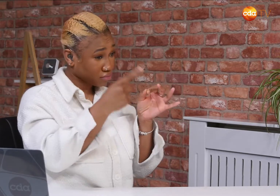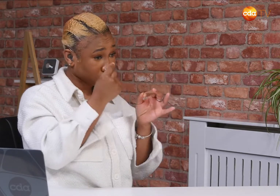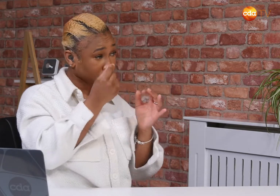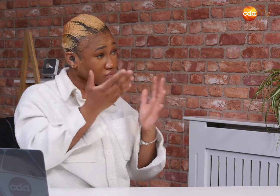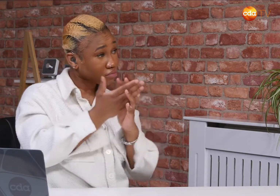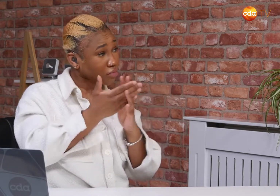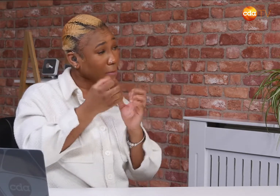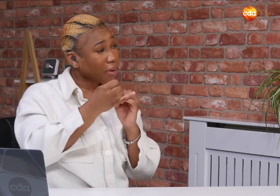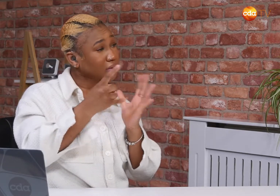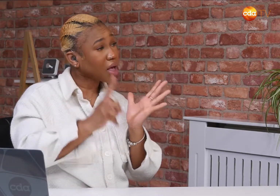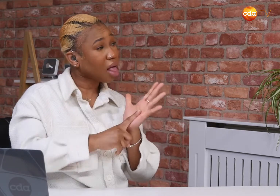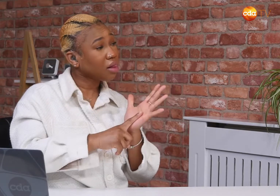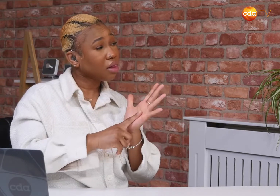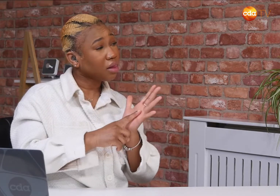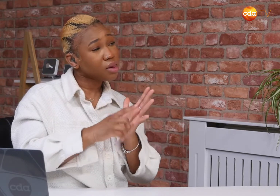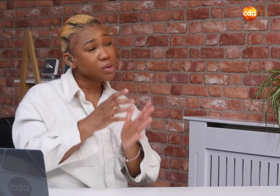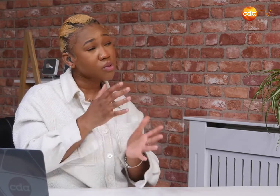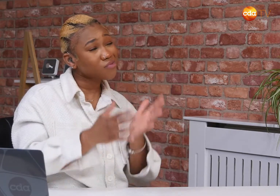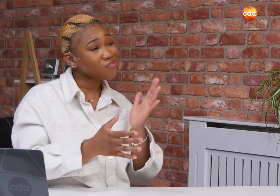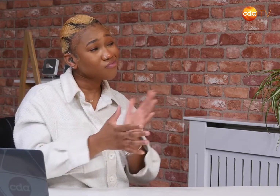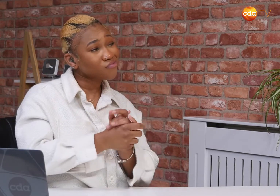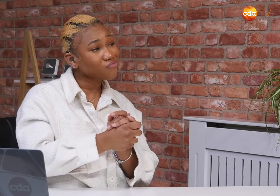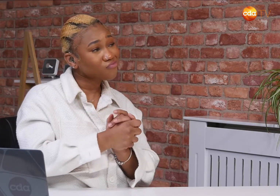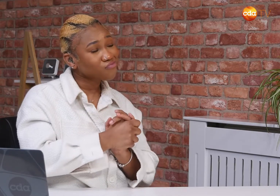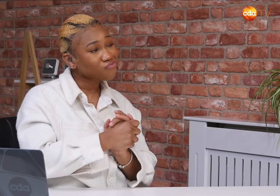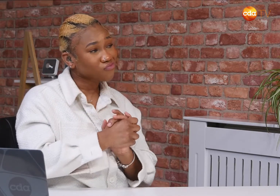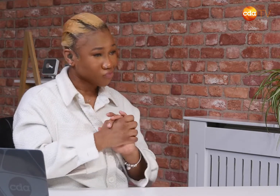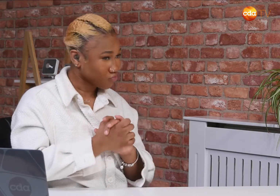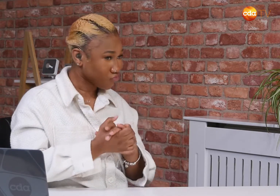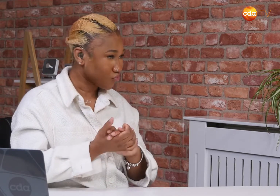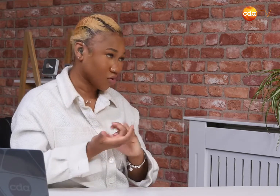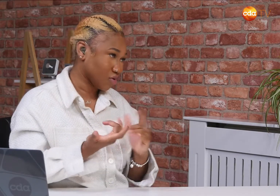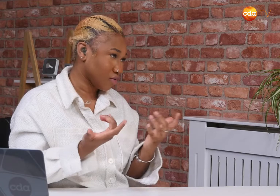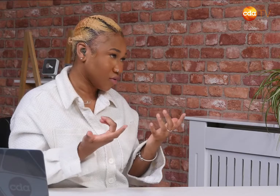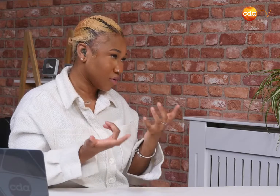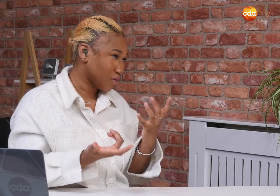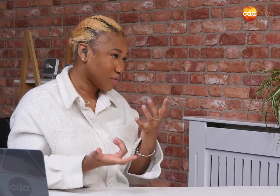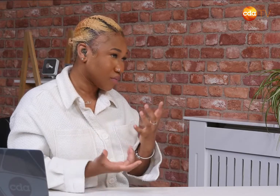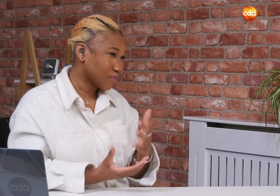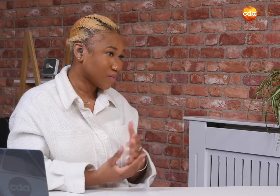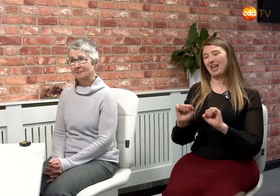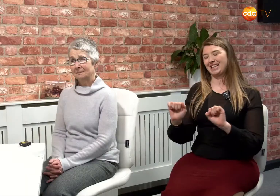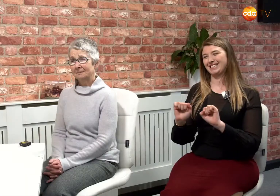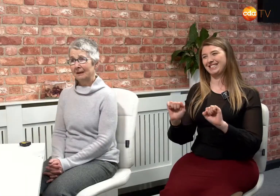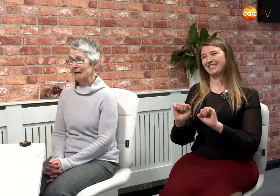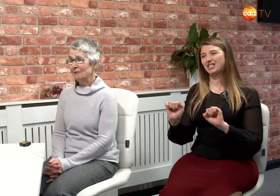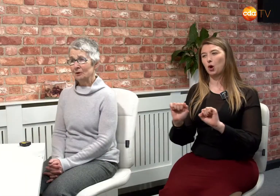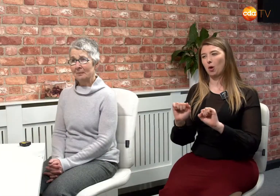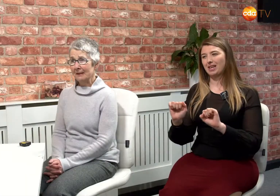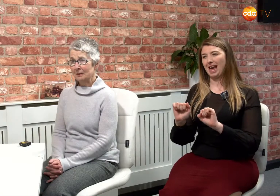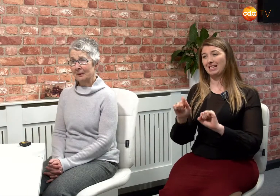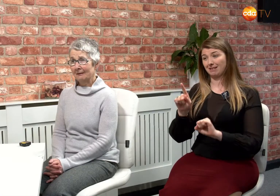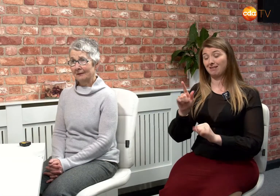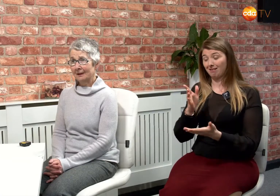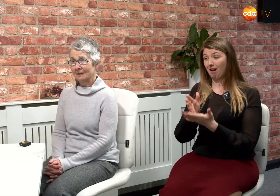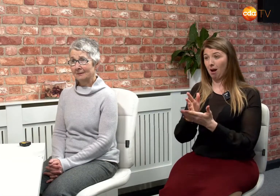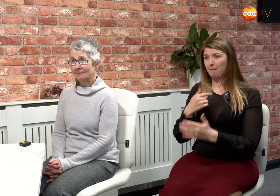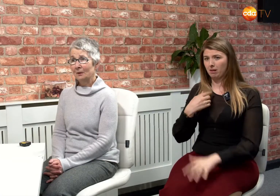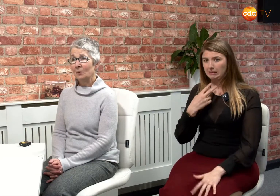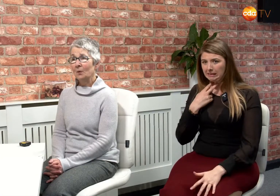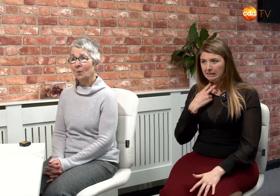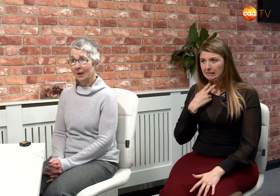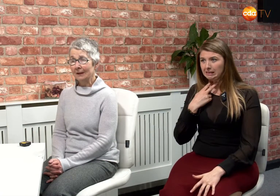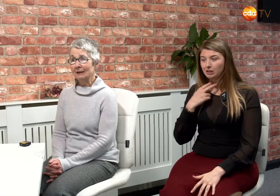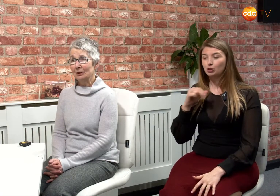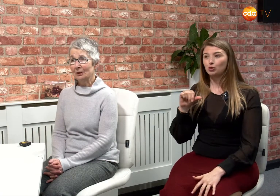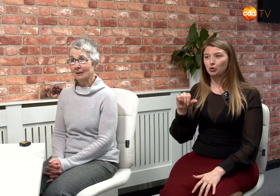So you mentioned about your helpline earlier. Is that accessible in BSL or? Not yet. I feel bad about that,